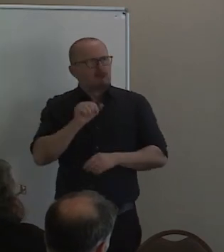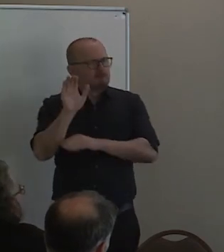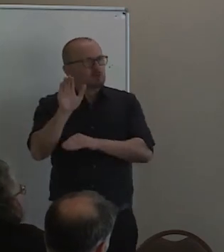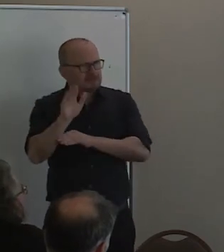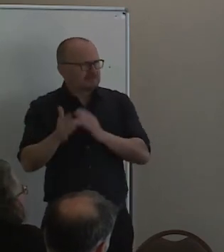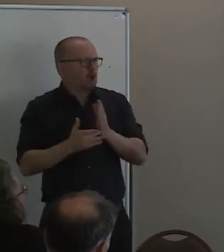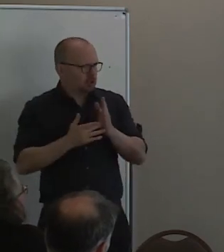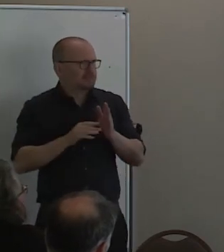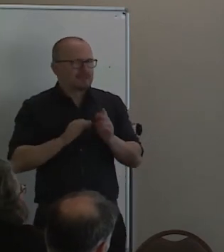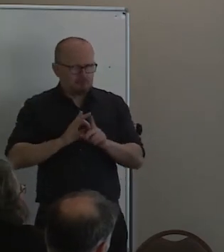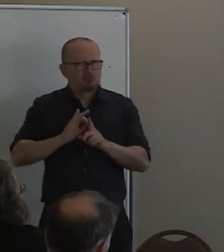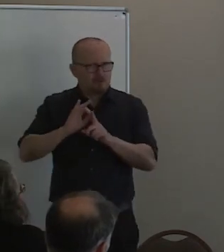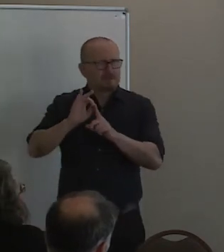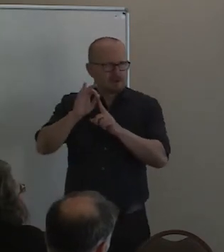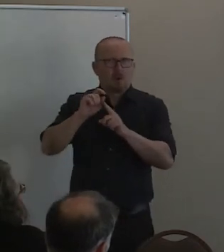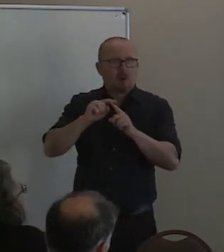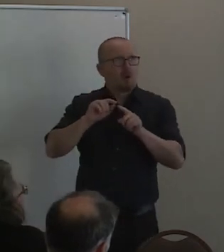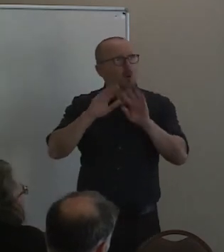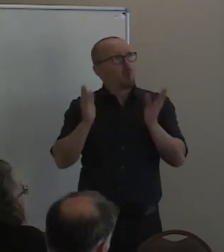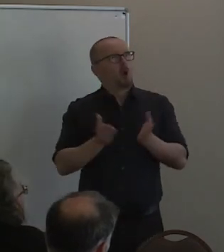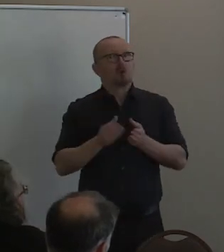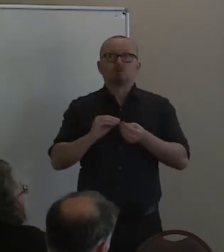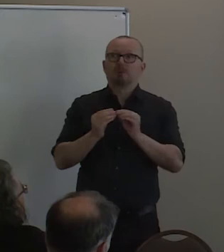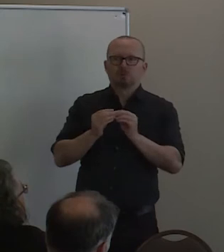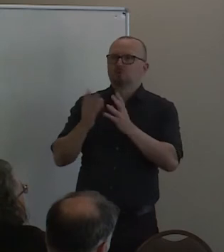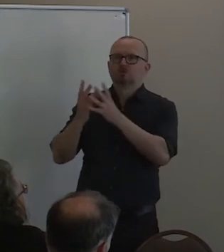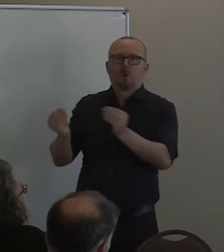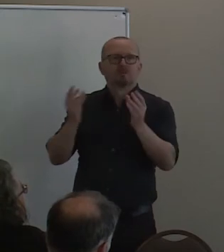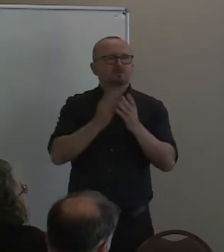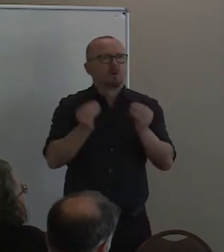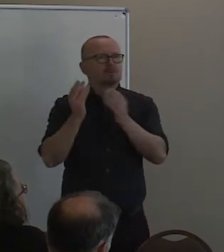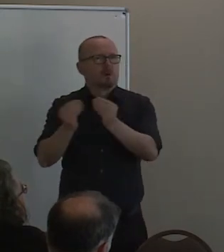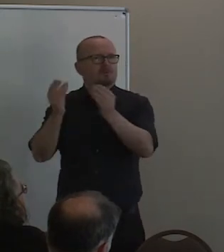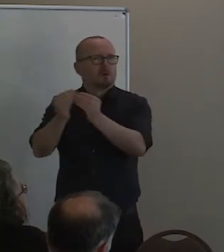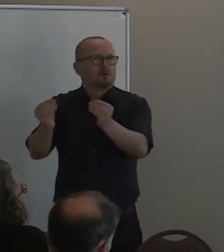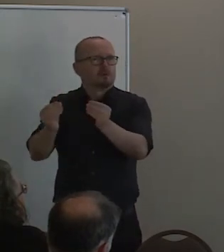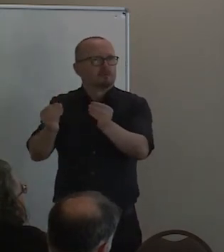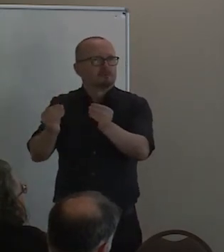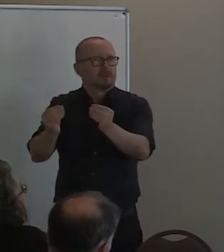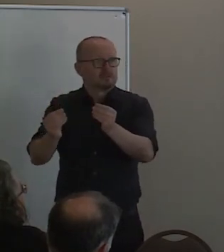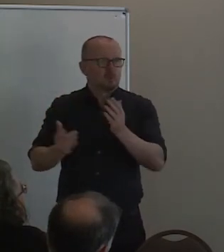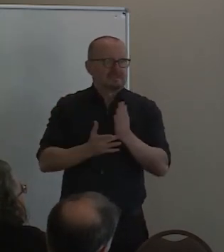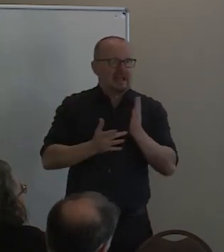world's problems. And these beliefs kind of form a cohesive narrative. Tech is a solution to all